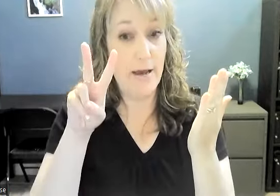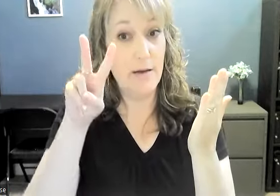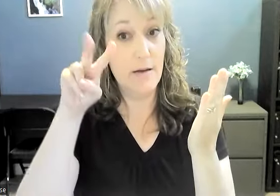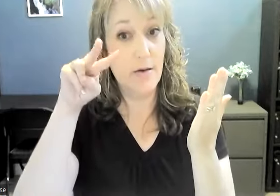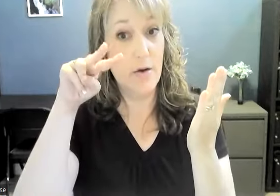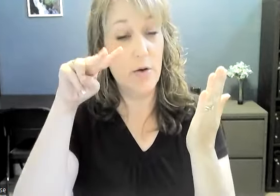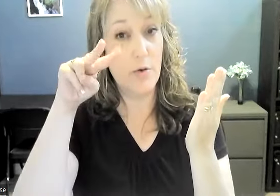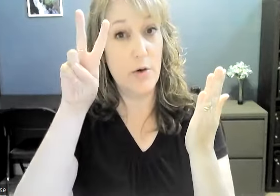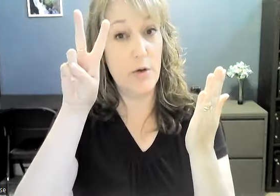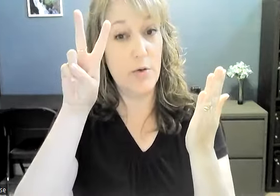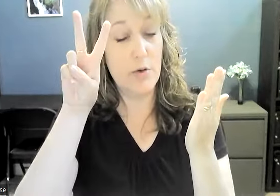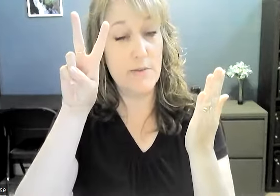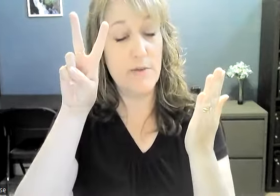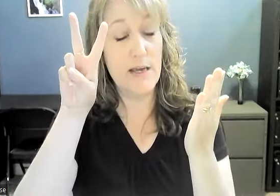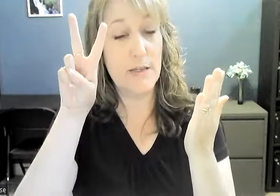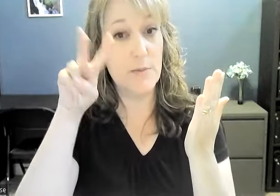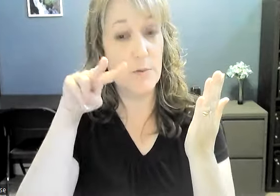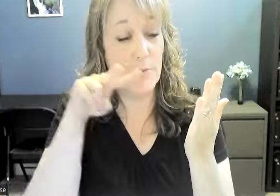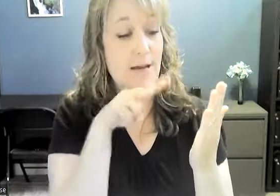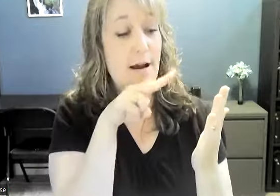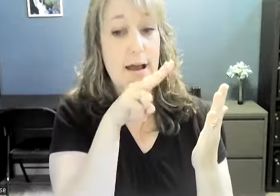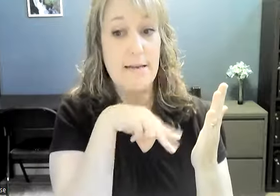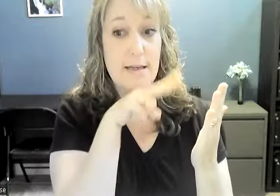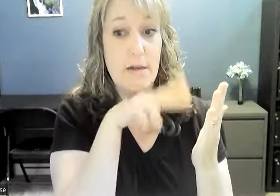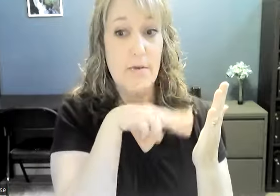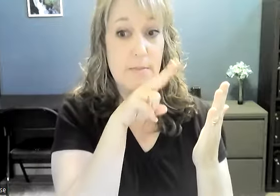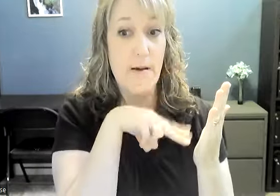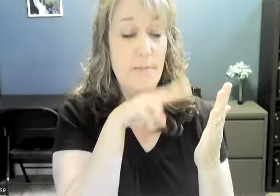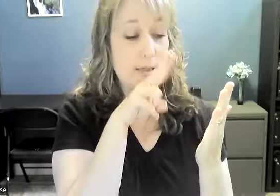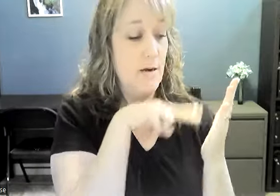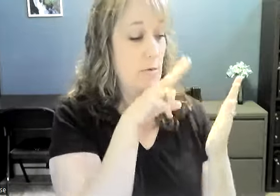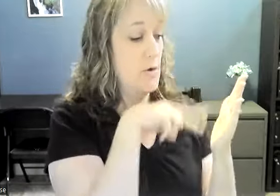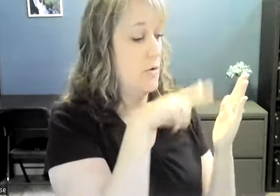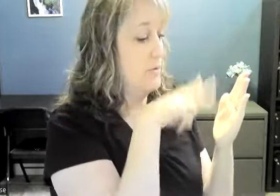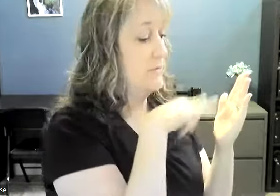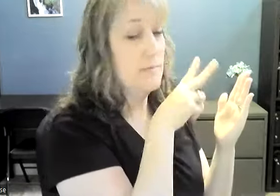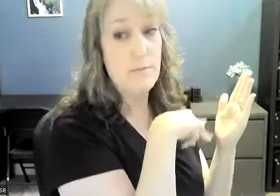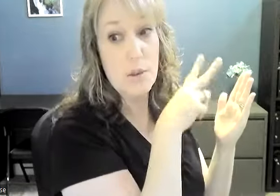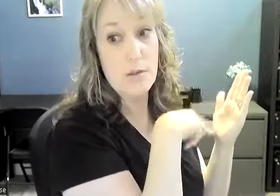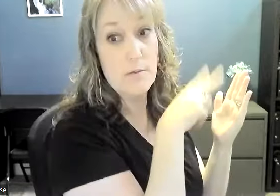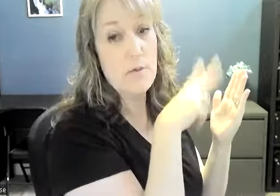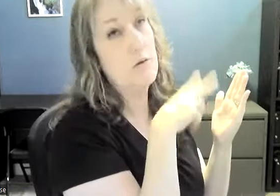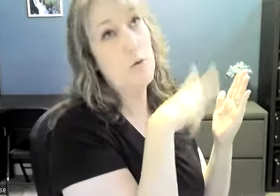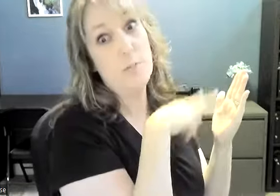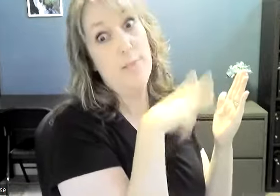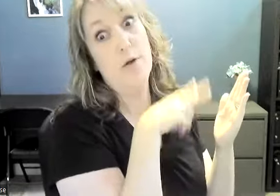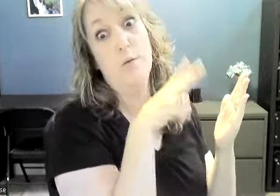hand, you use a V hand shape to represent eyes, and you come up and down your book or your newspaper or whatever